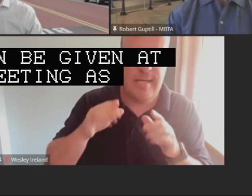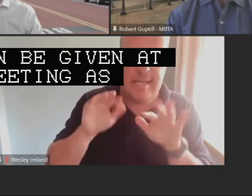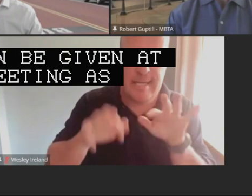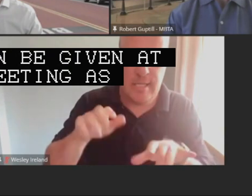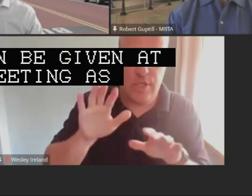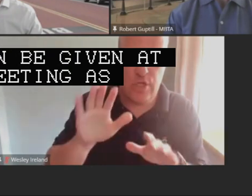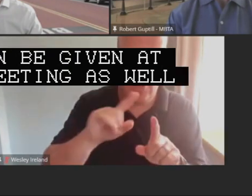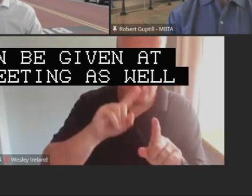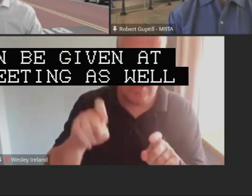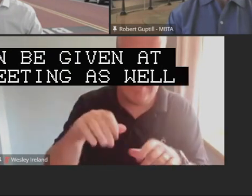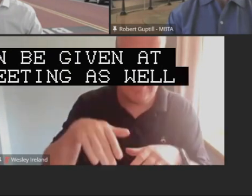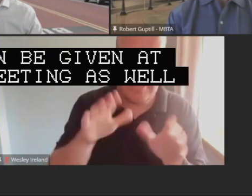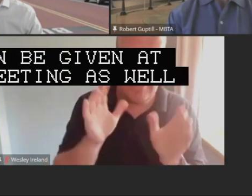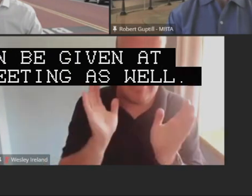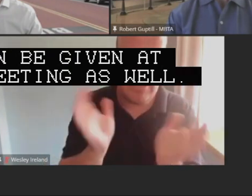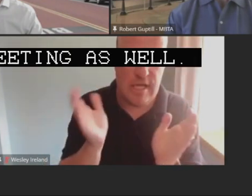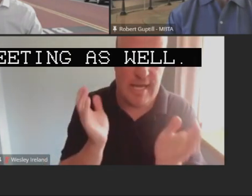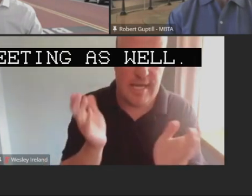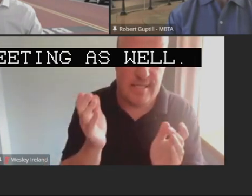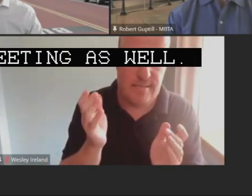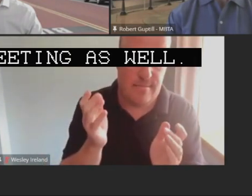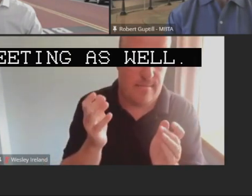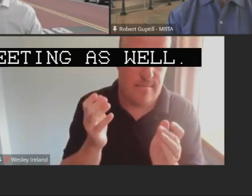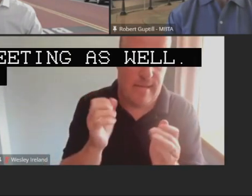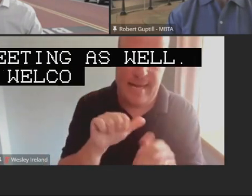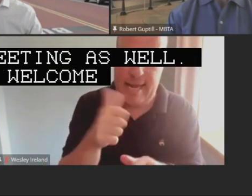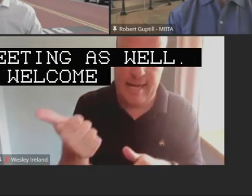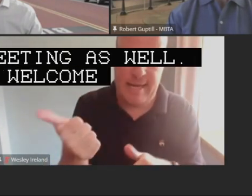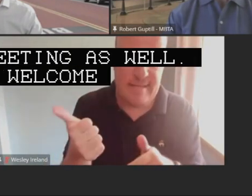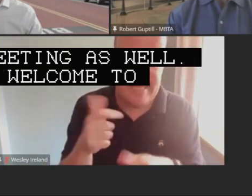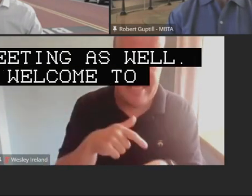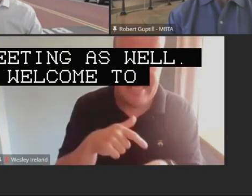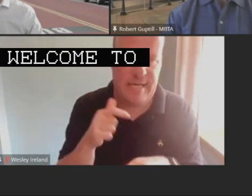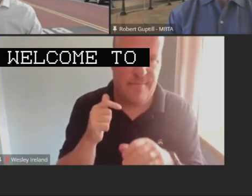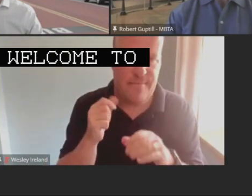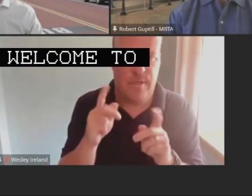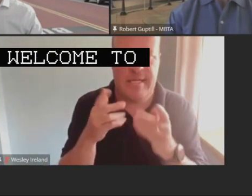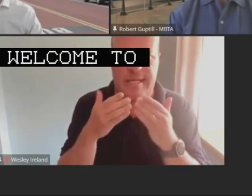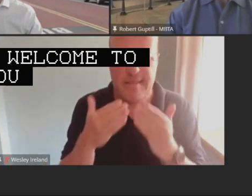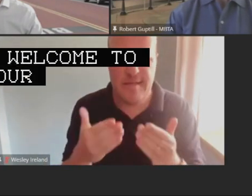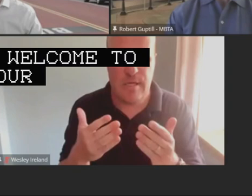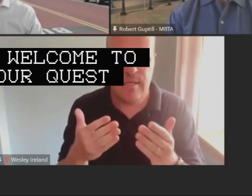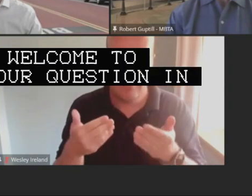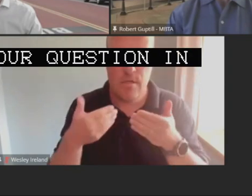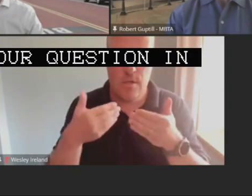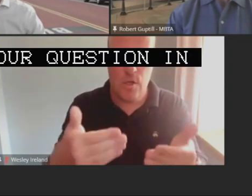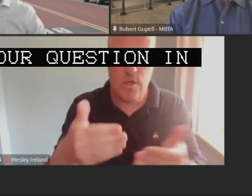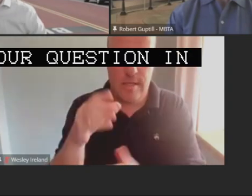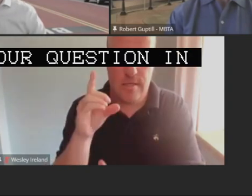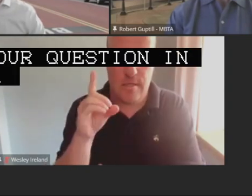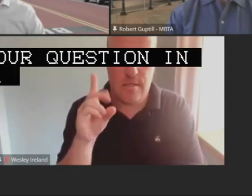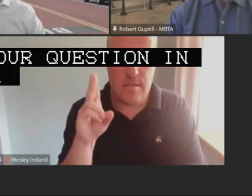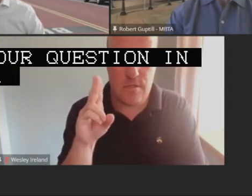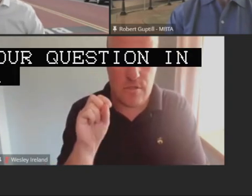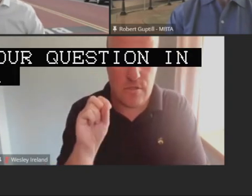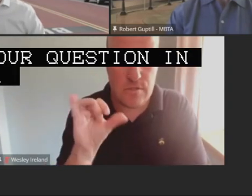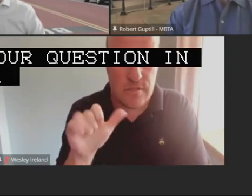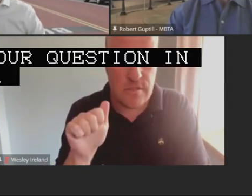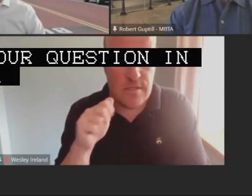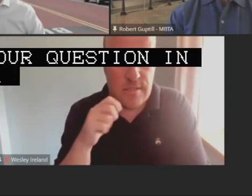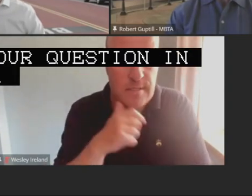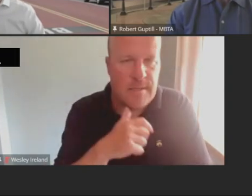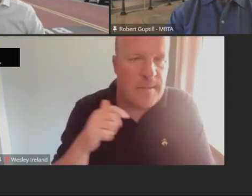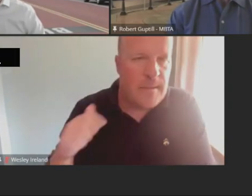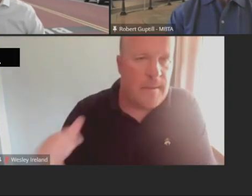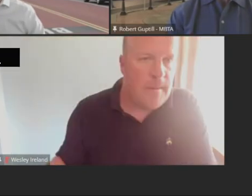you're more than welcome to actually write your question in the chat as well. So whether you verbalize it here or put it in the chat, you can certainly do